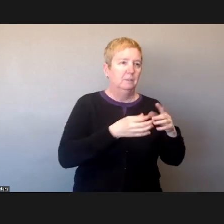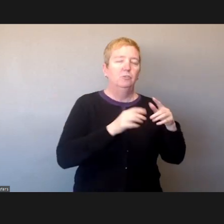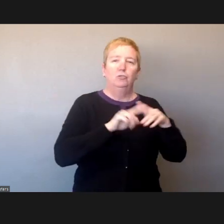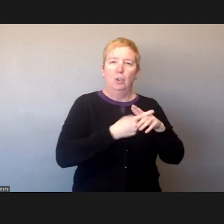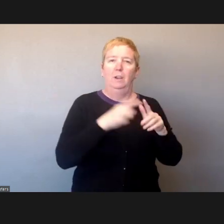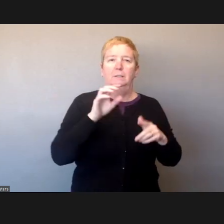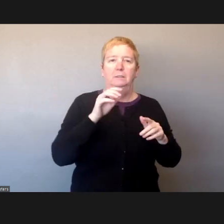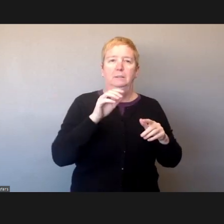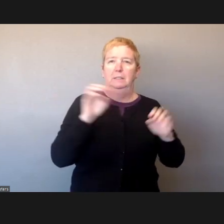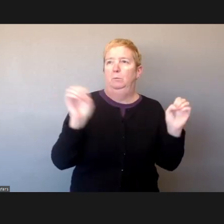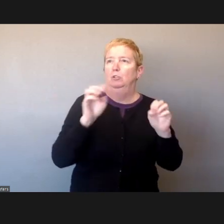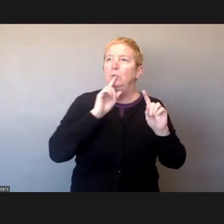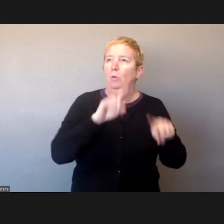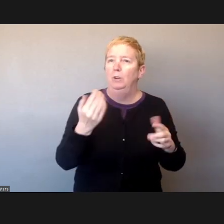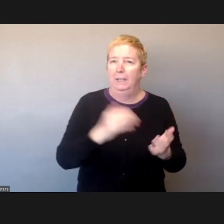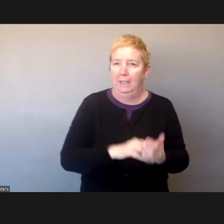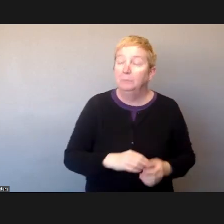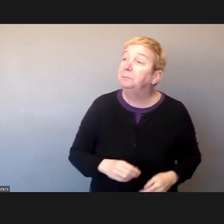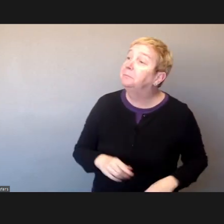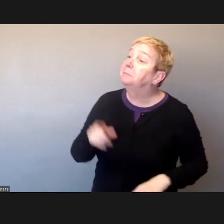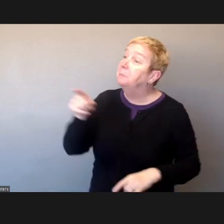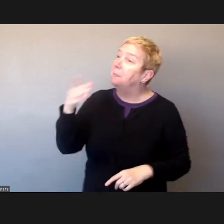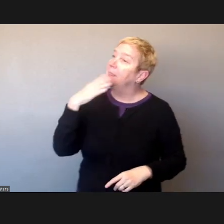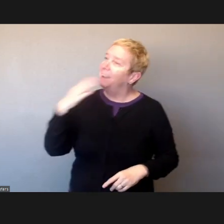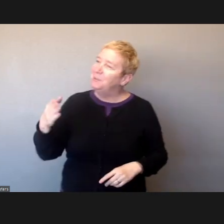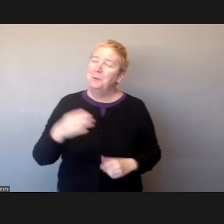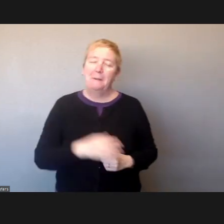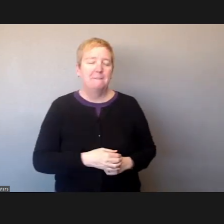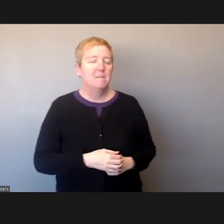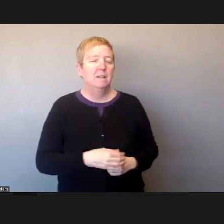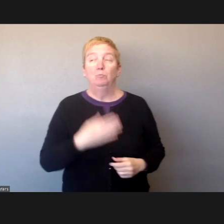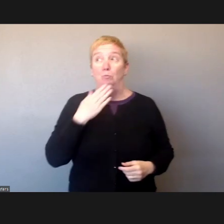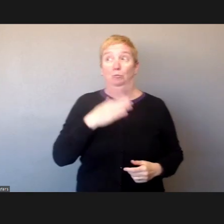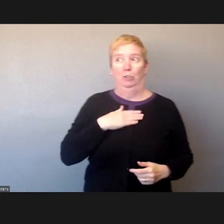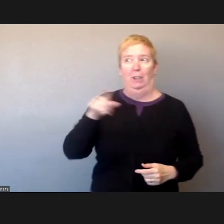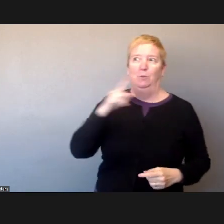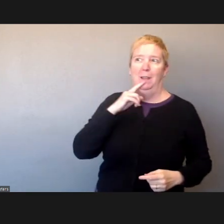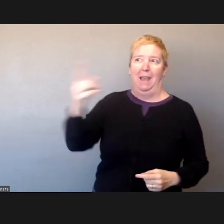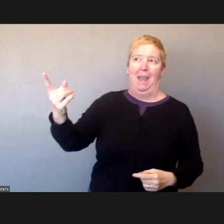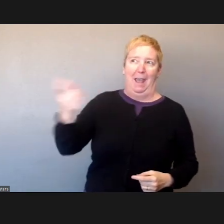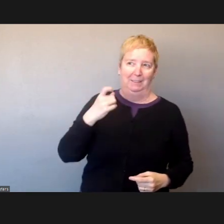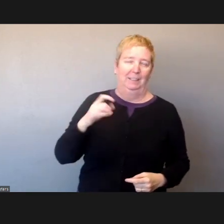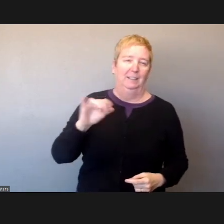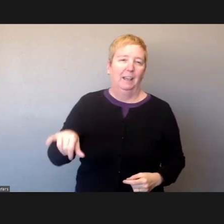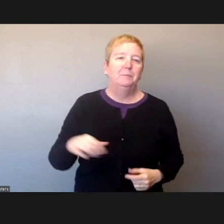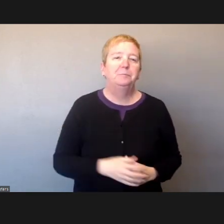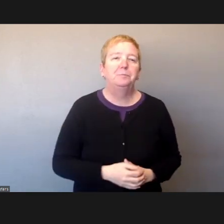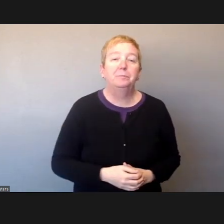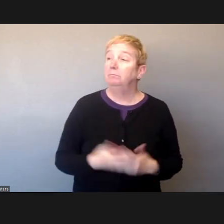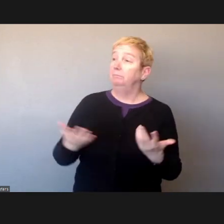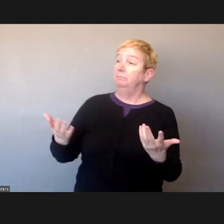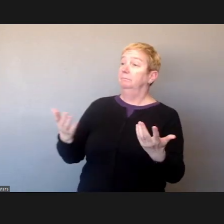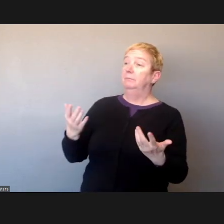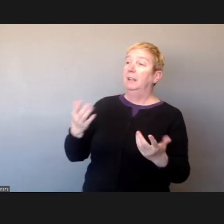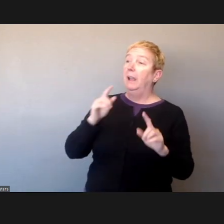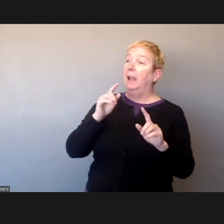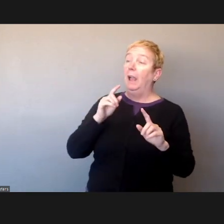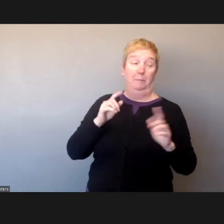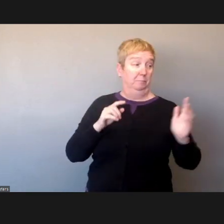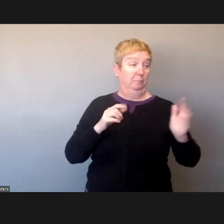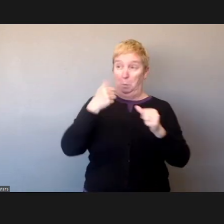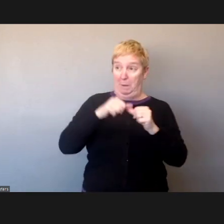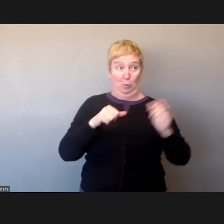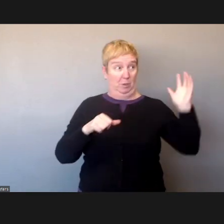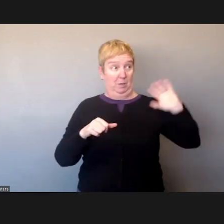you asking it. We had no, and the reason I appreciate you asking it is we had absolutely no idea when this started what the